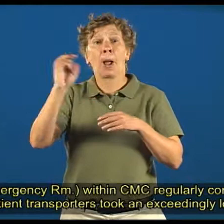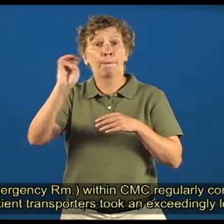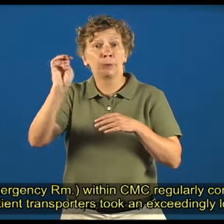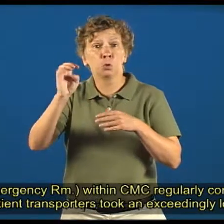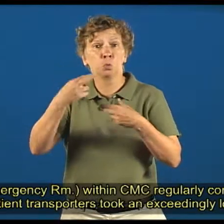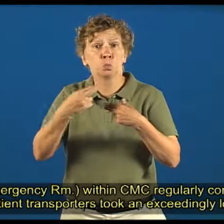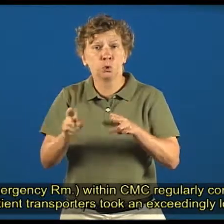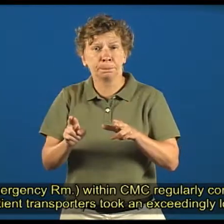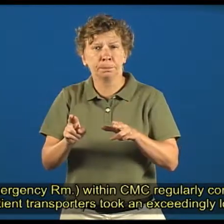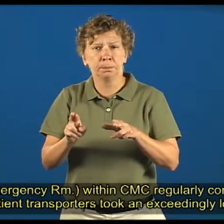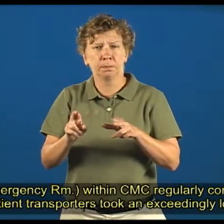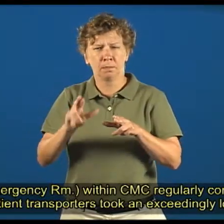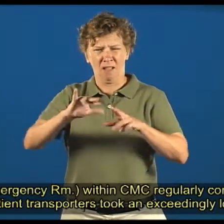and the emergency room.